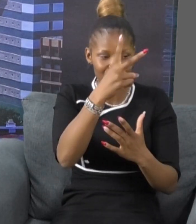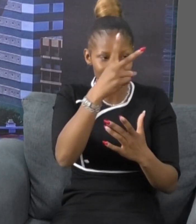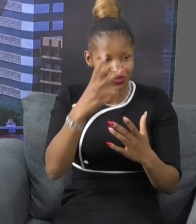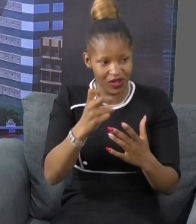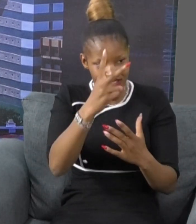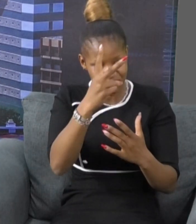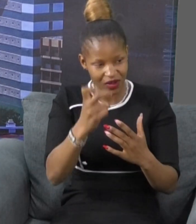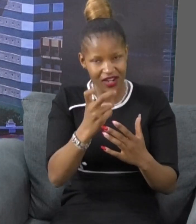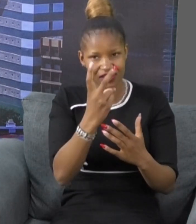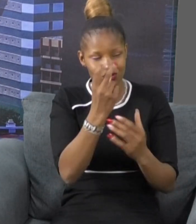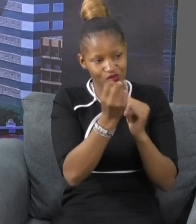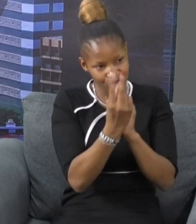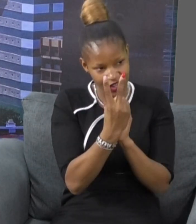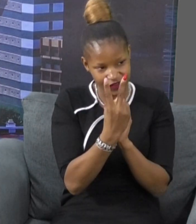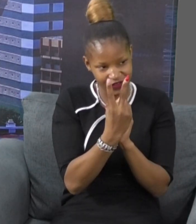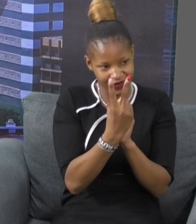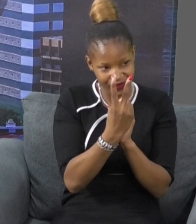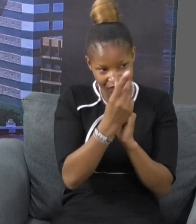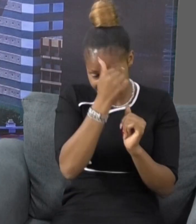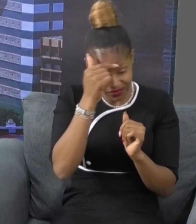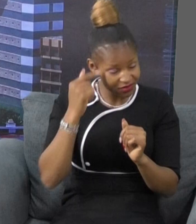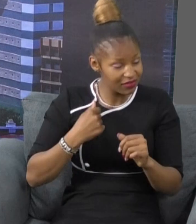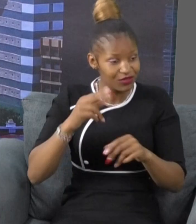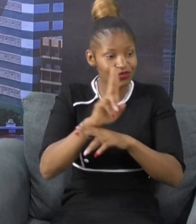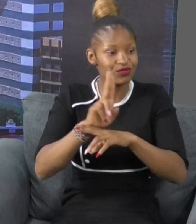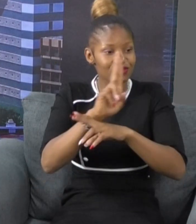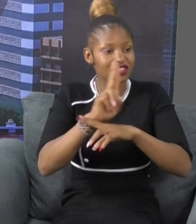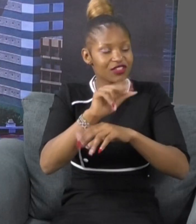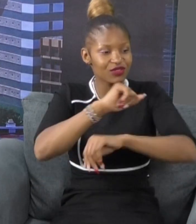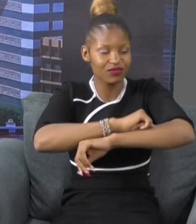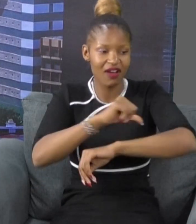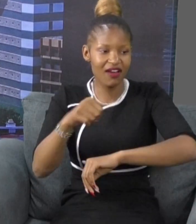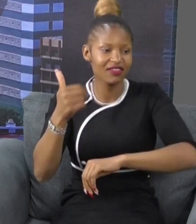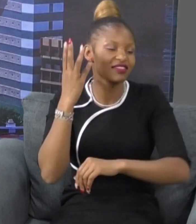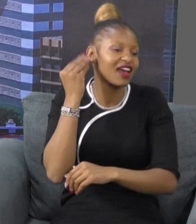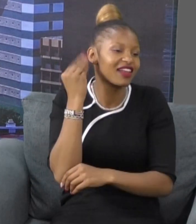up to now, up to 2012,